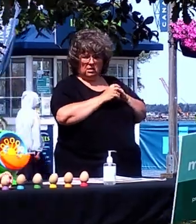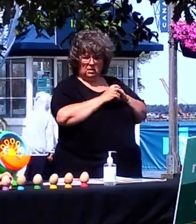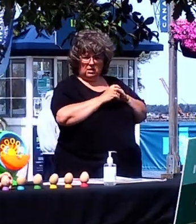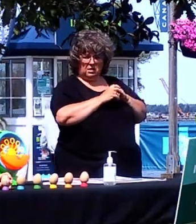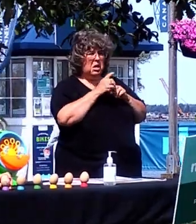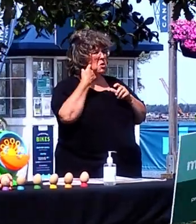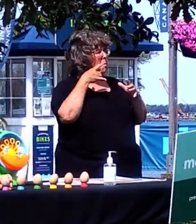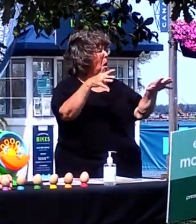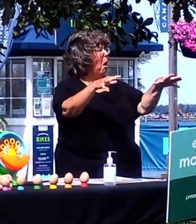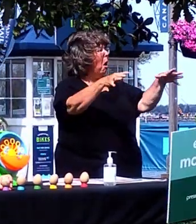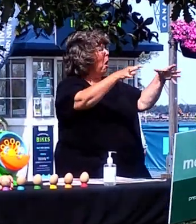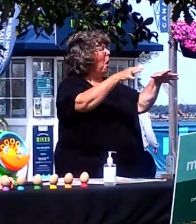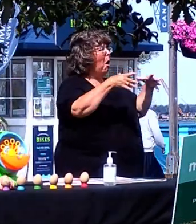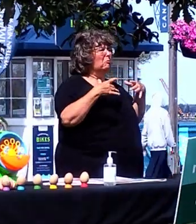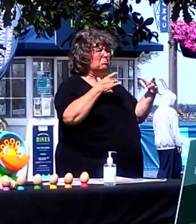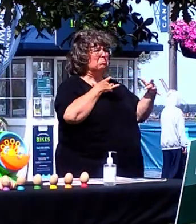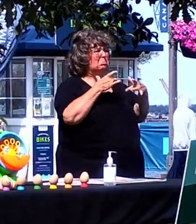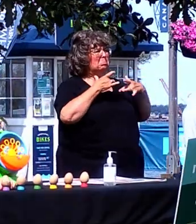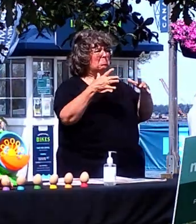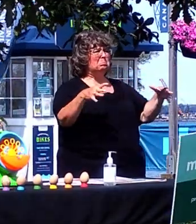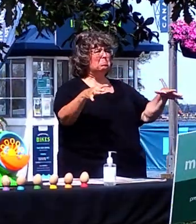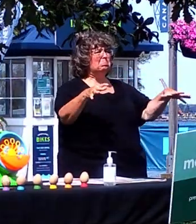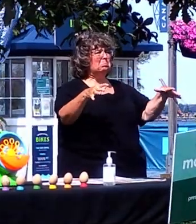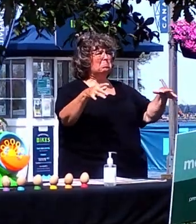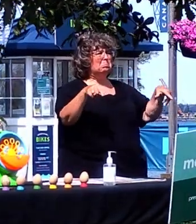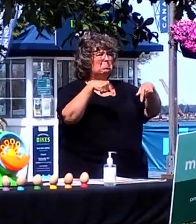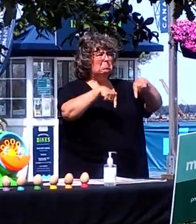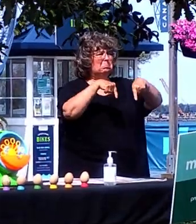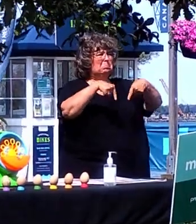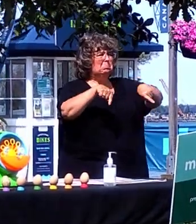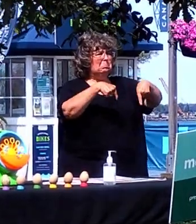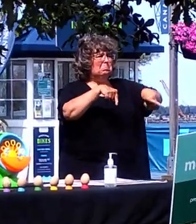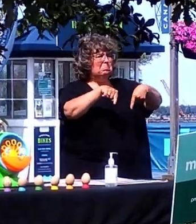little bit nervous? Do you guys ever feel nervous? Can you guys shake?